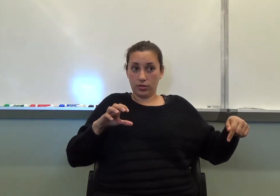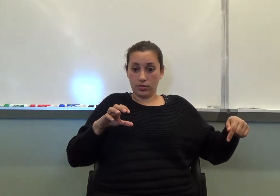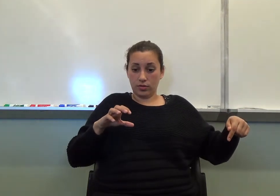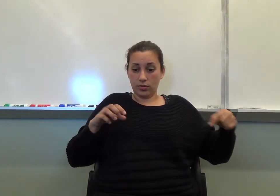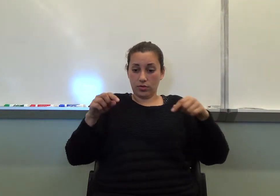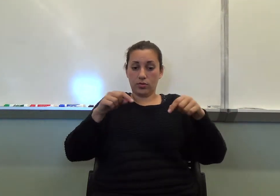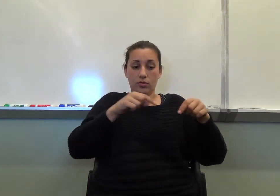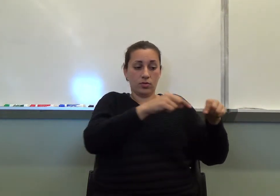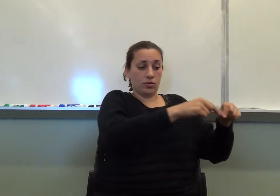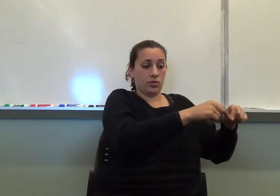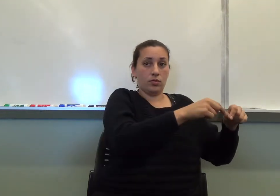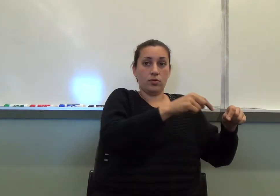Question is,